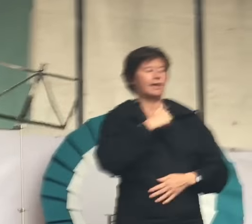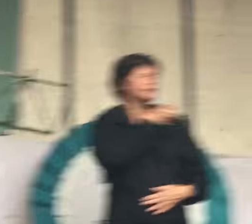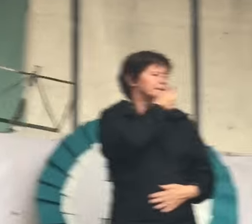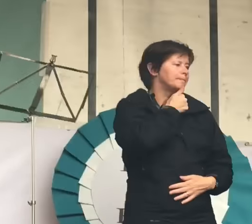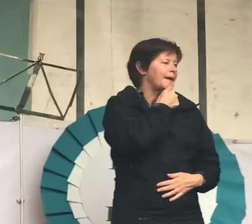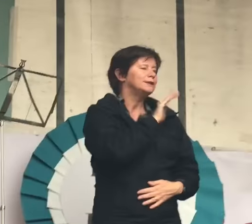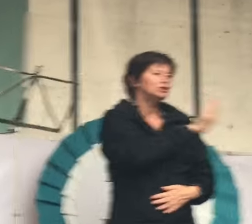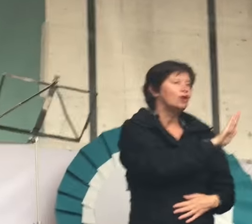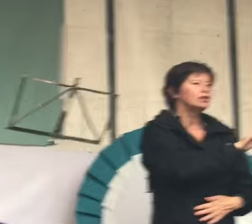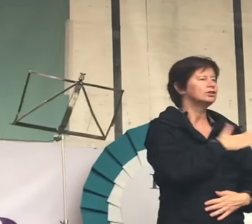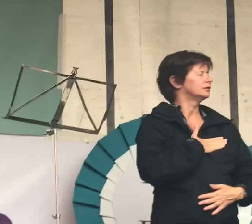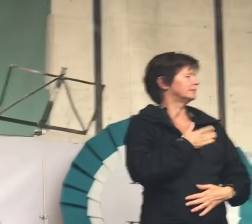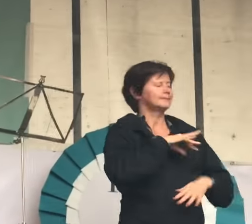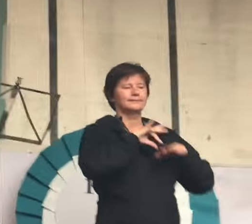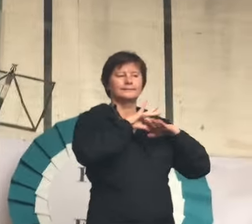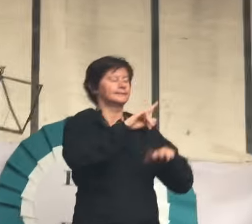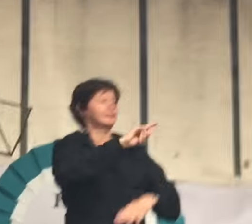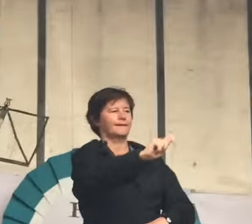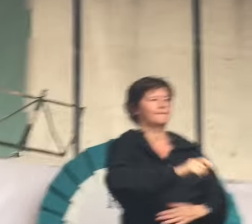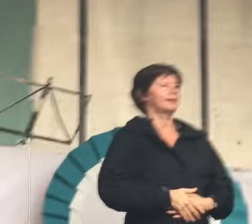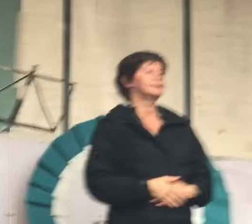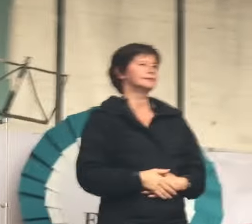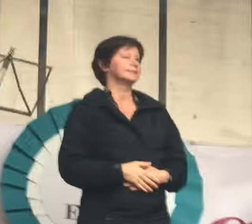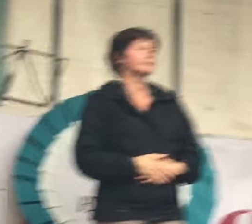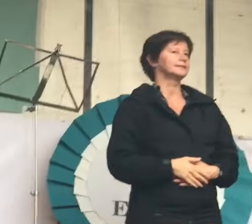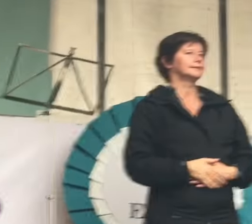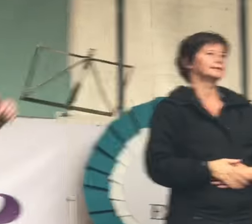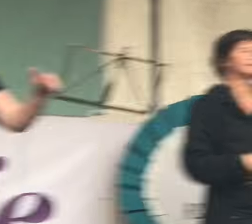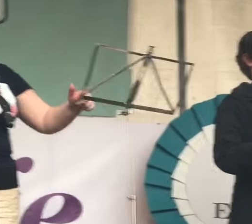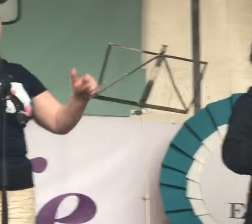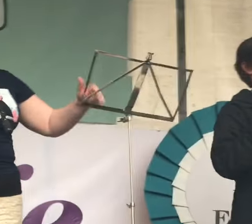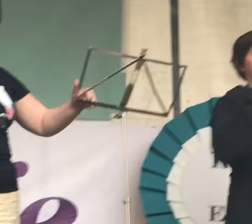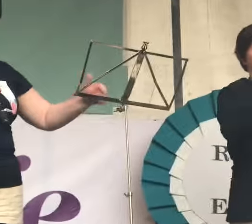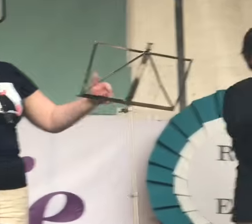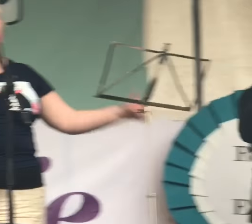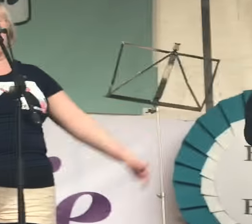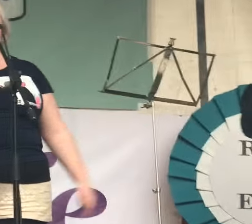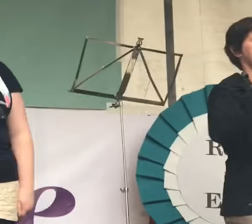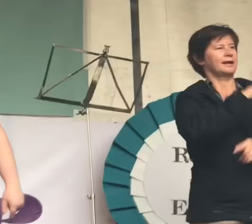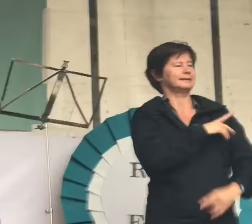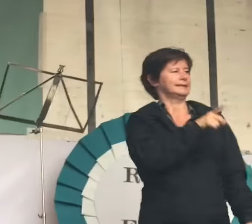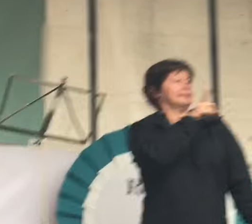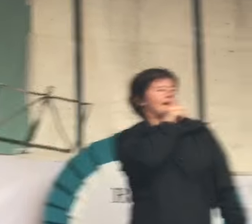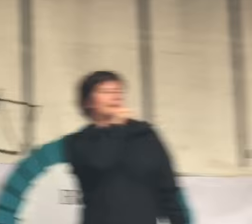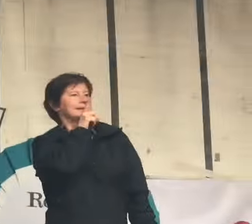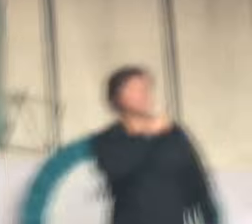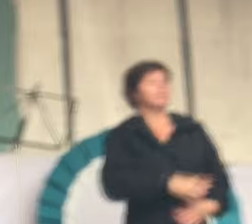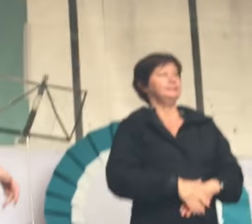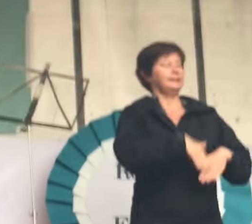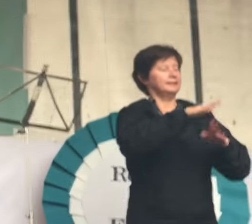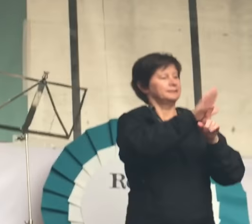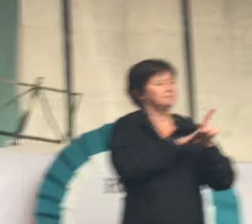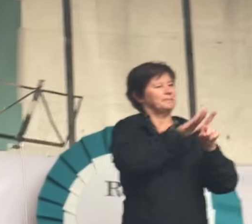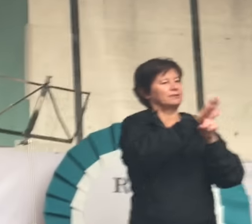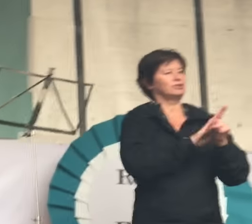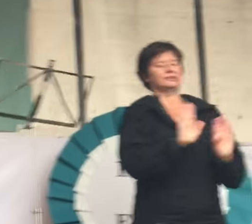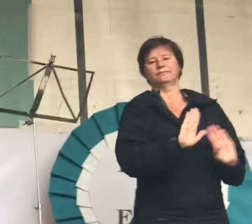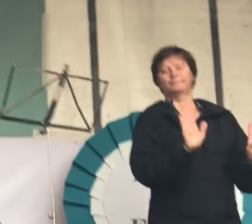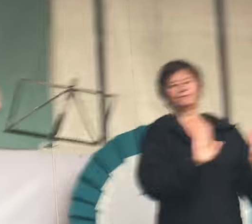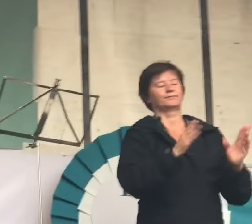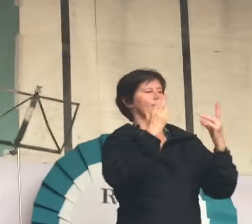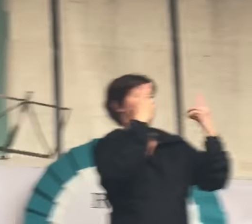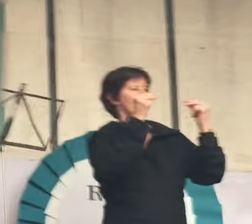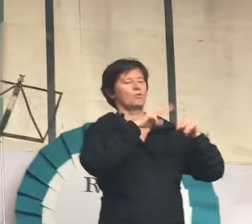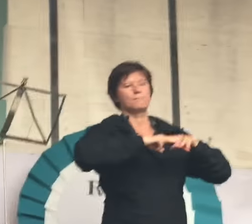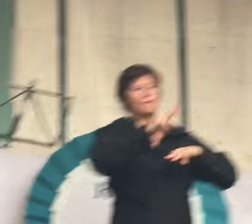our contributions to this discussion are silenced and belittled. Enough blood has been spilled, enough women have died. No